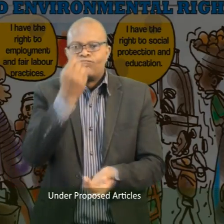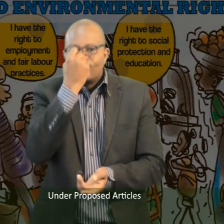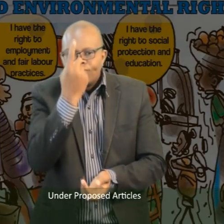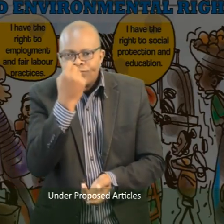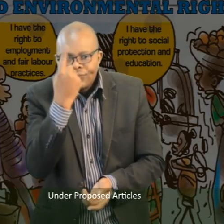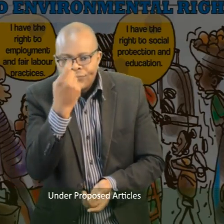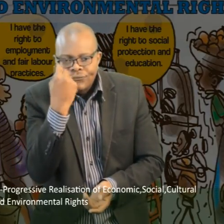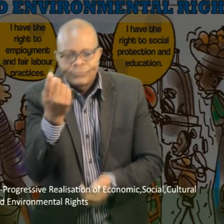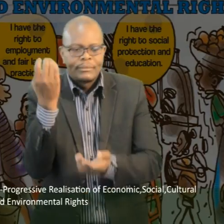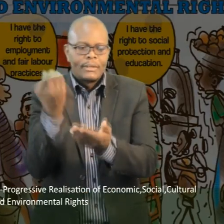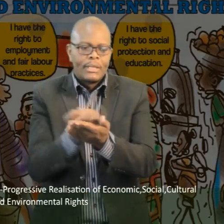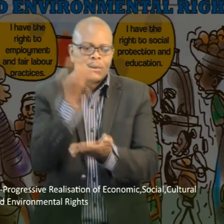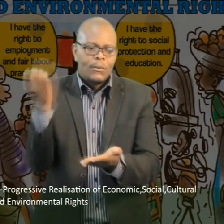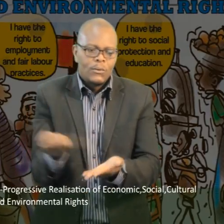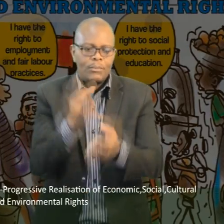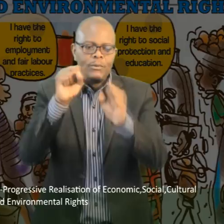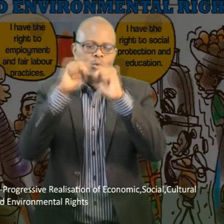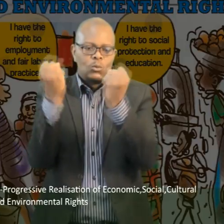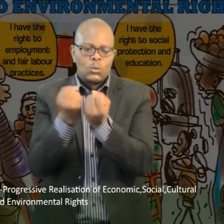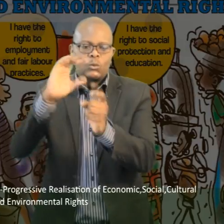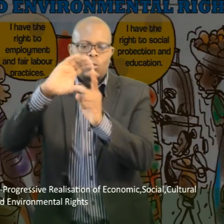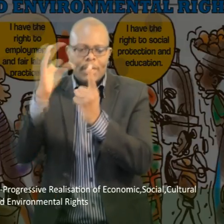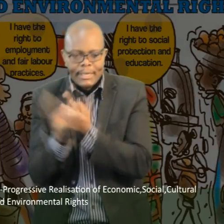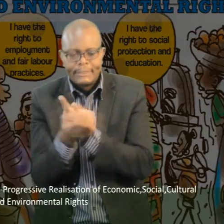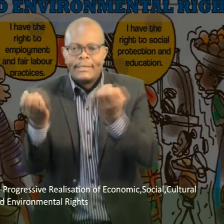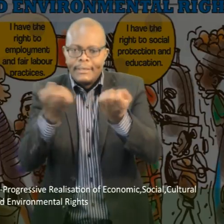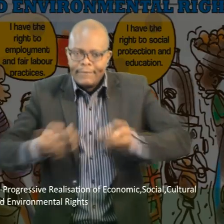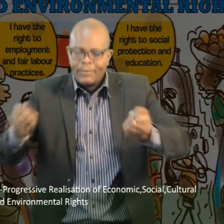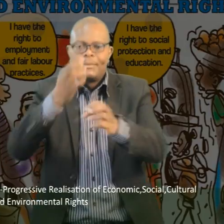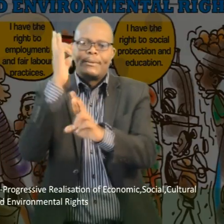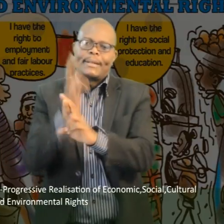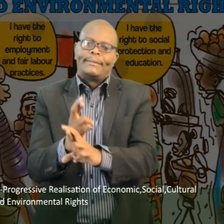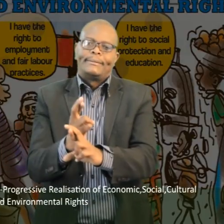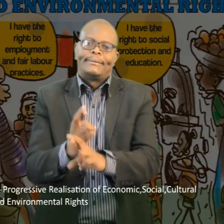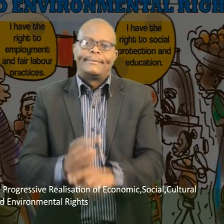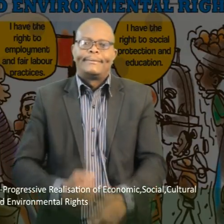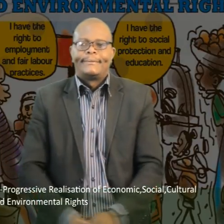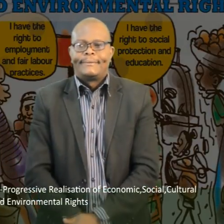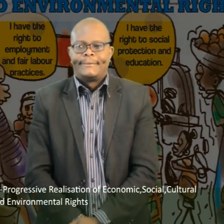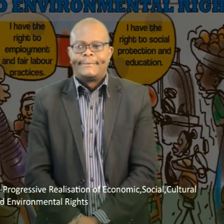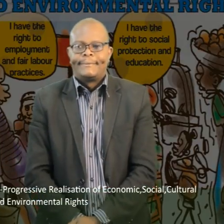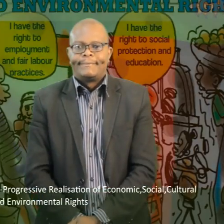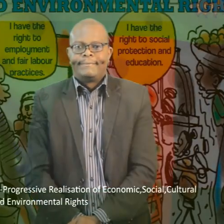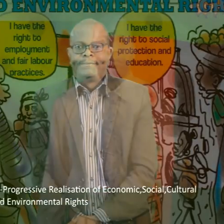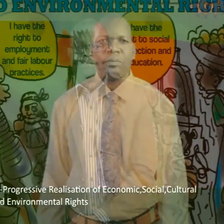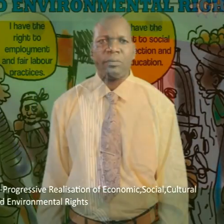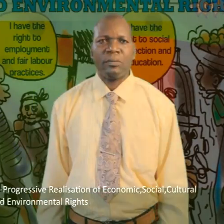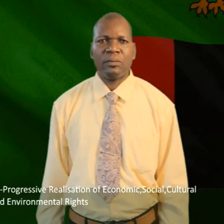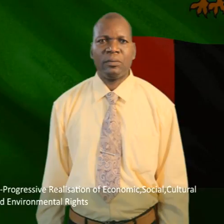articles, 45, progressive realization of economic, social, cultural, and